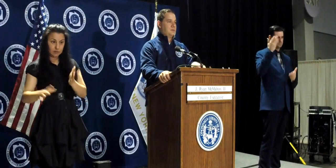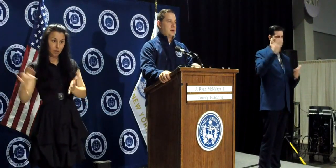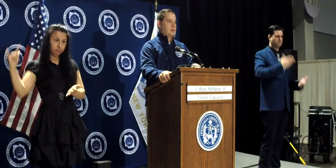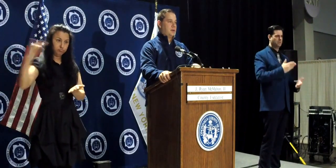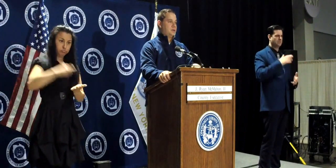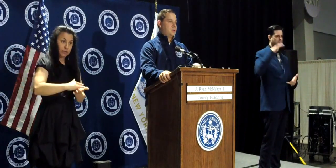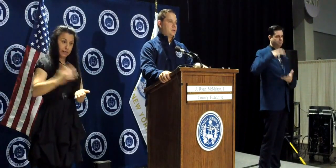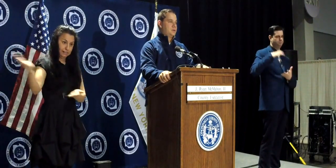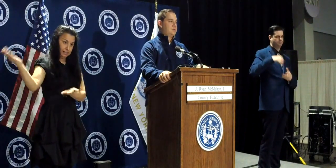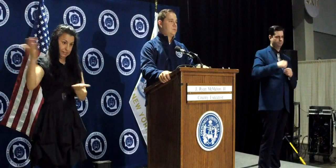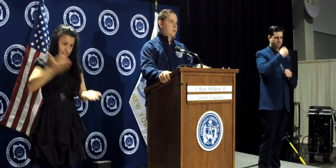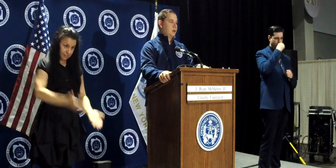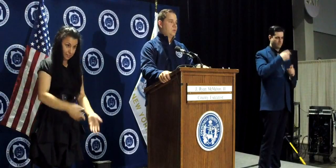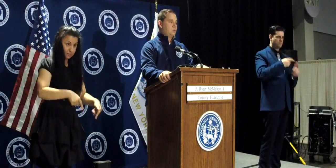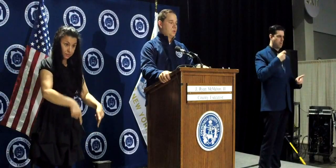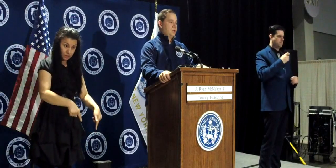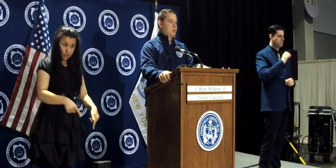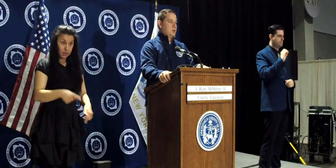the ventilators is